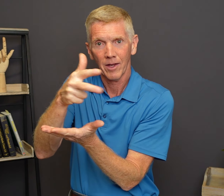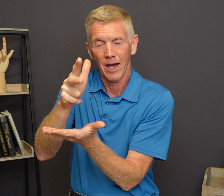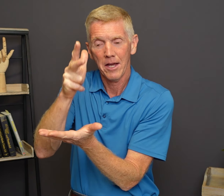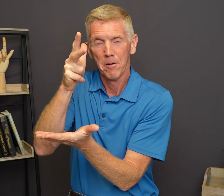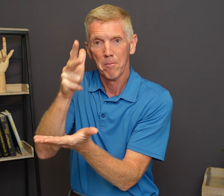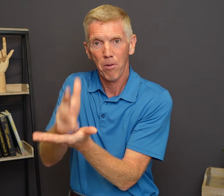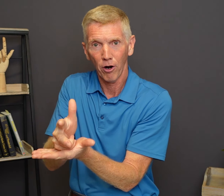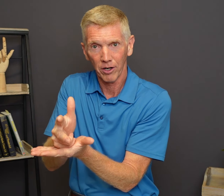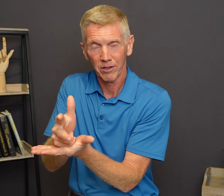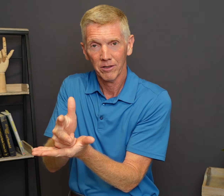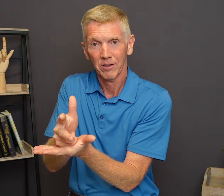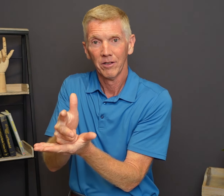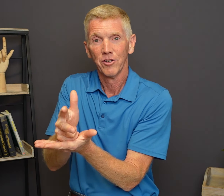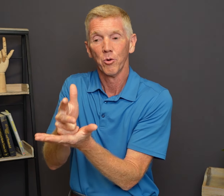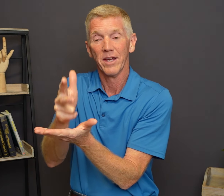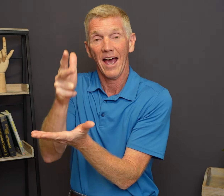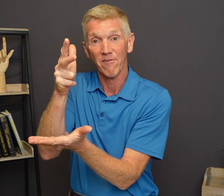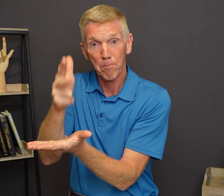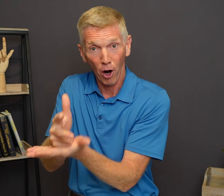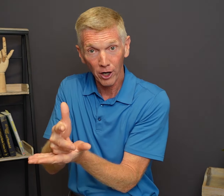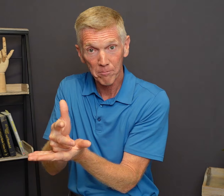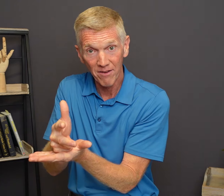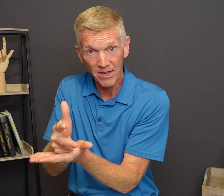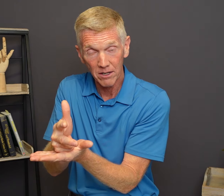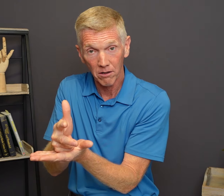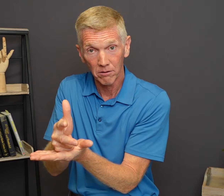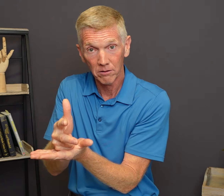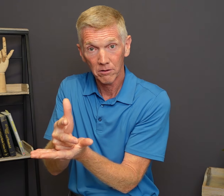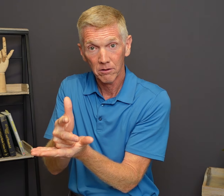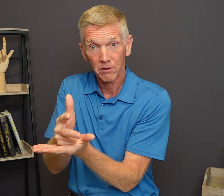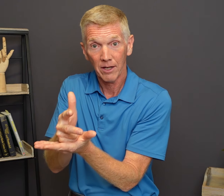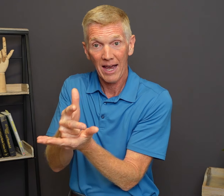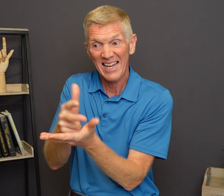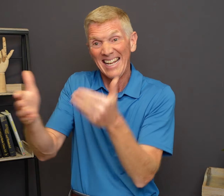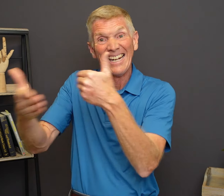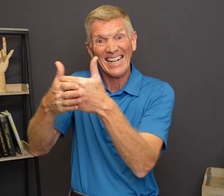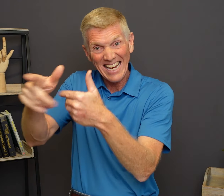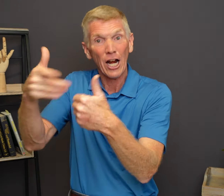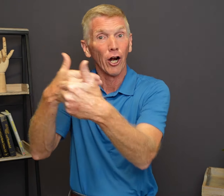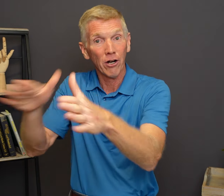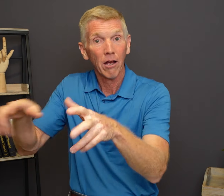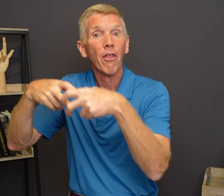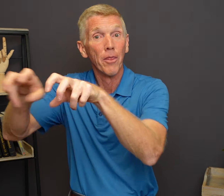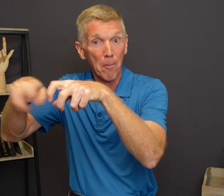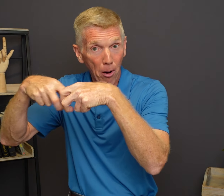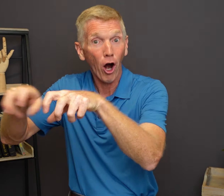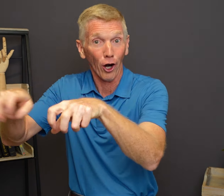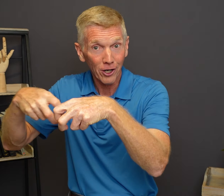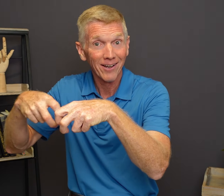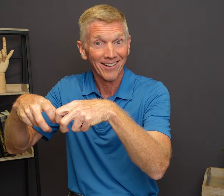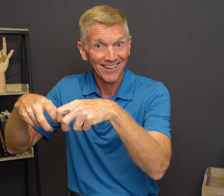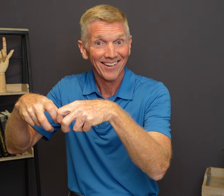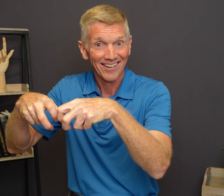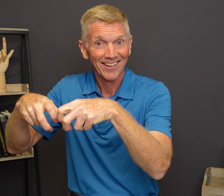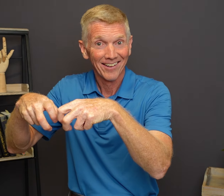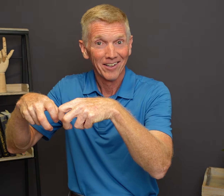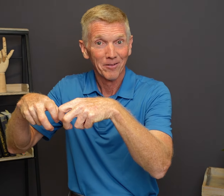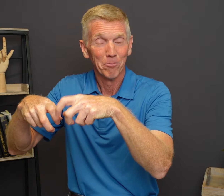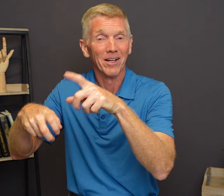Okay, park. So we have parked my vehicle, okay, near the park, but it's